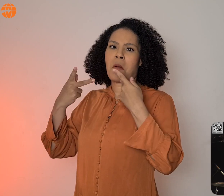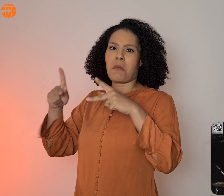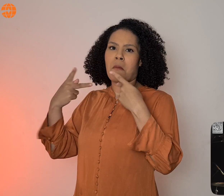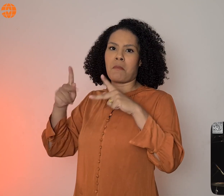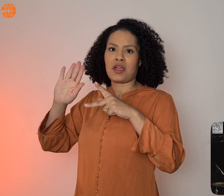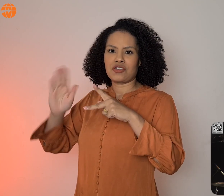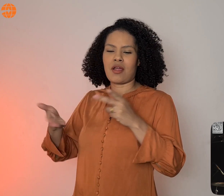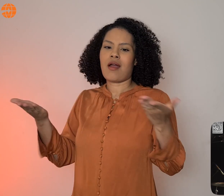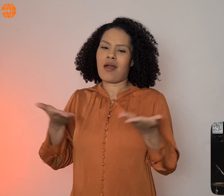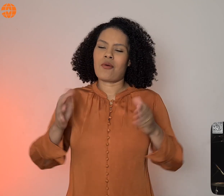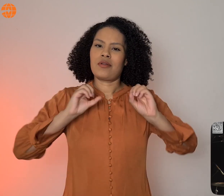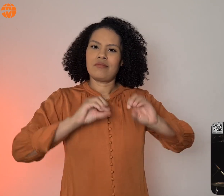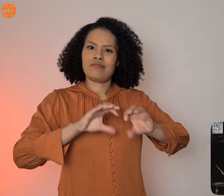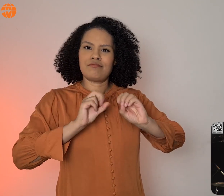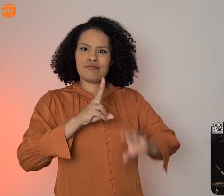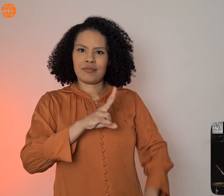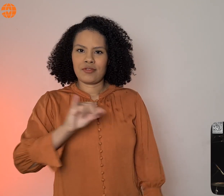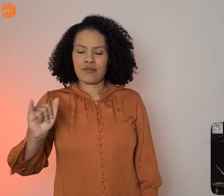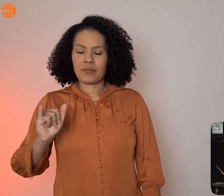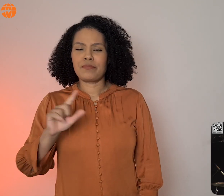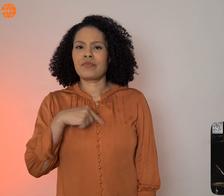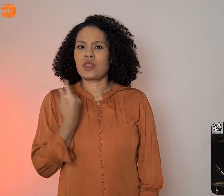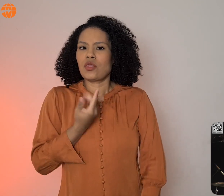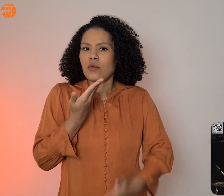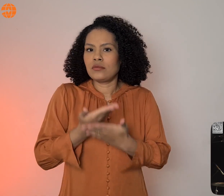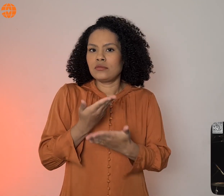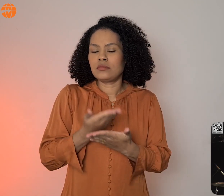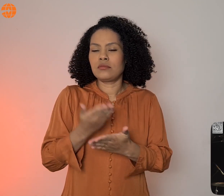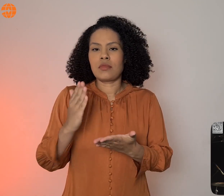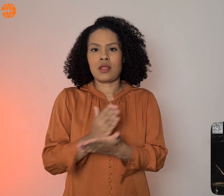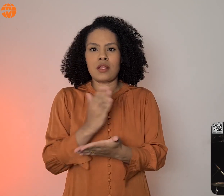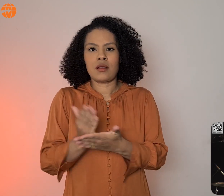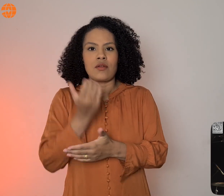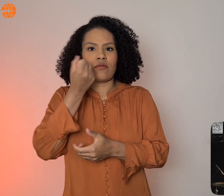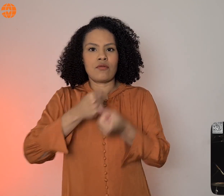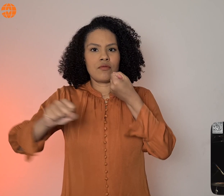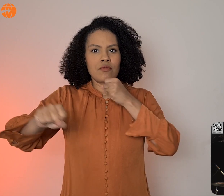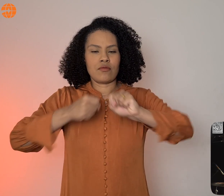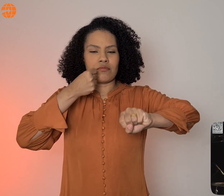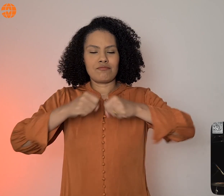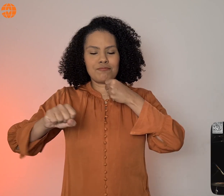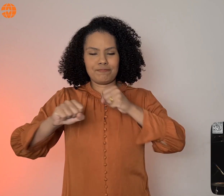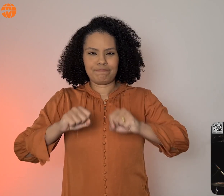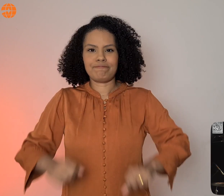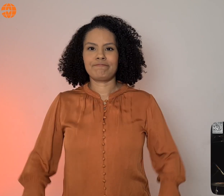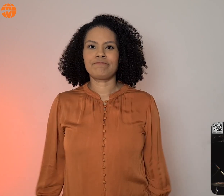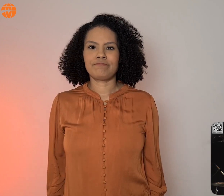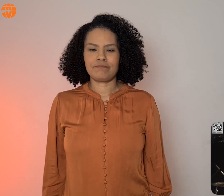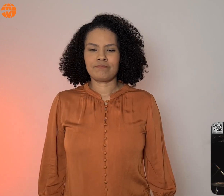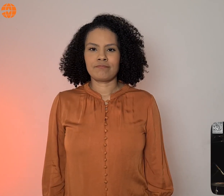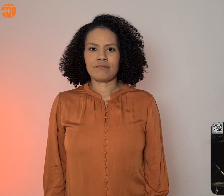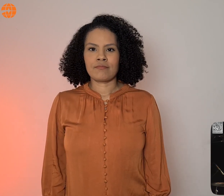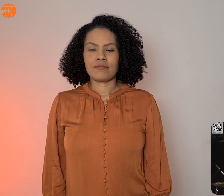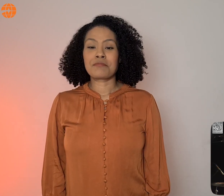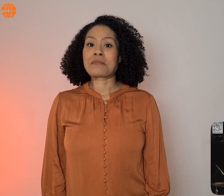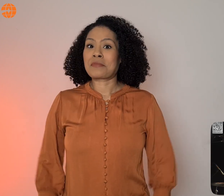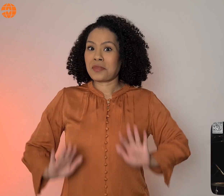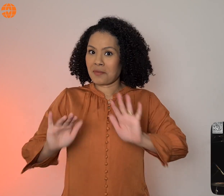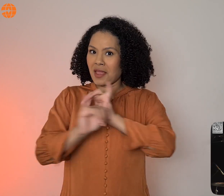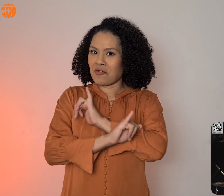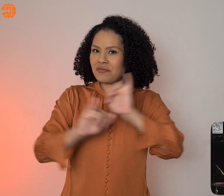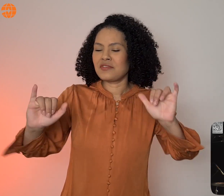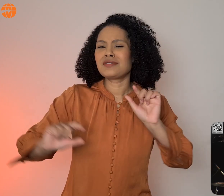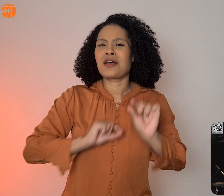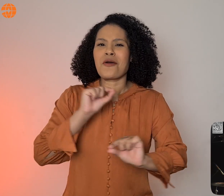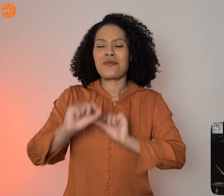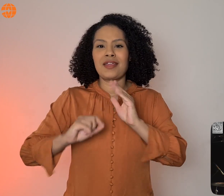semana passada. We're studying the book of Psalms. Nós estamos estudando o livro de Salmos. And by the way, Providence Church loves you and prays for